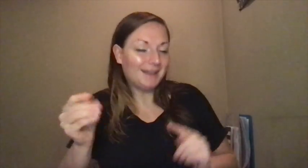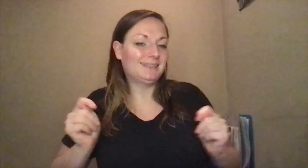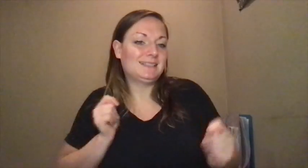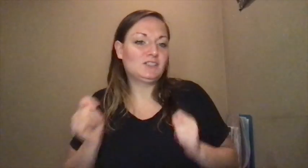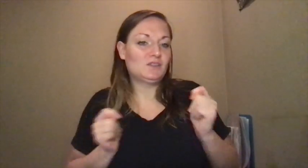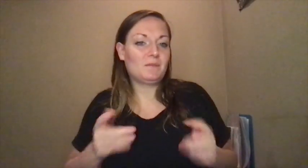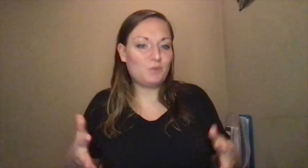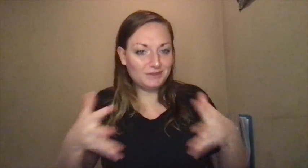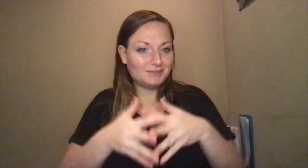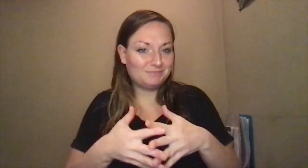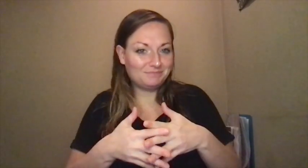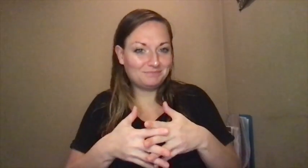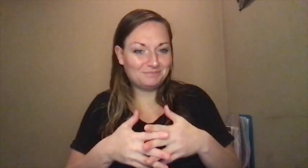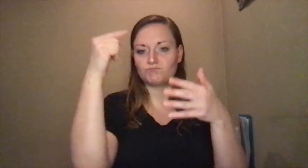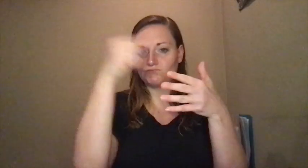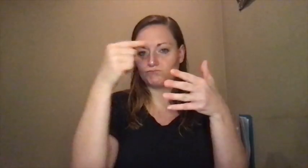Why do you back and forth around the Goomba?